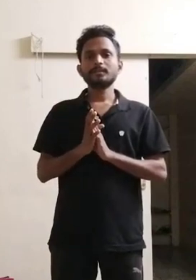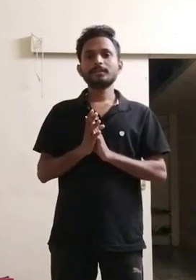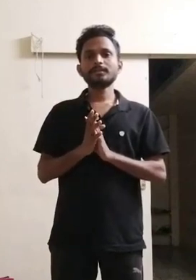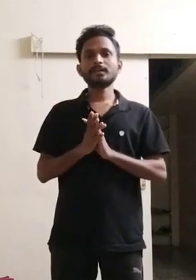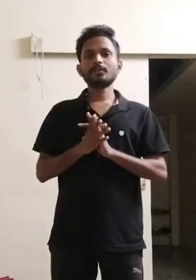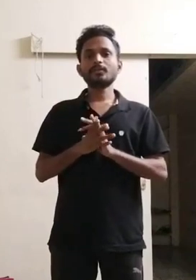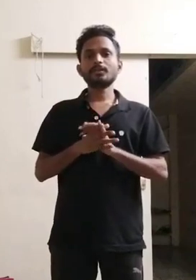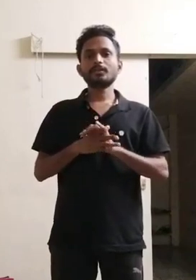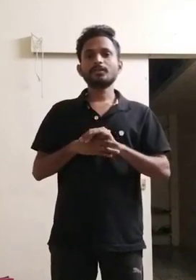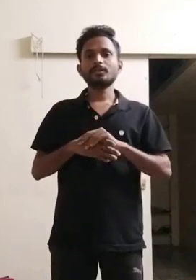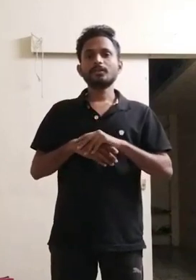It is a